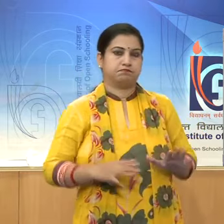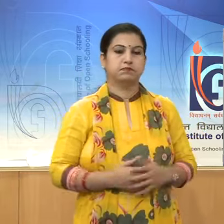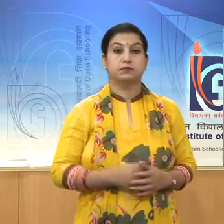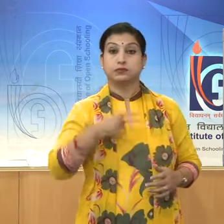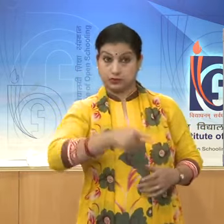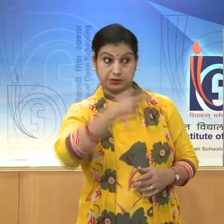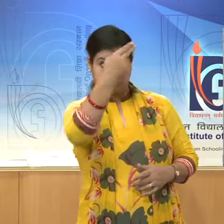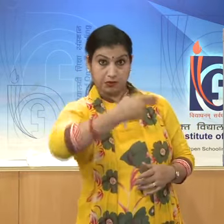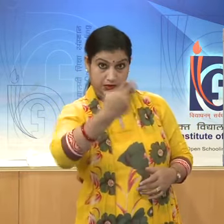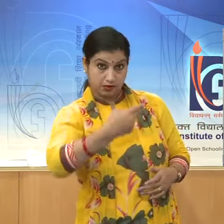This painting